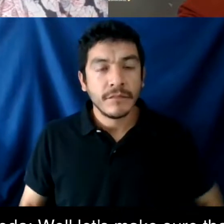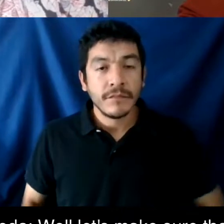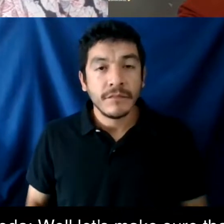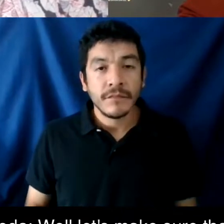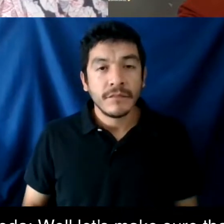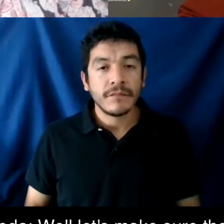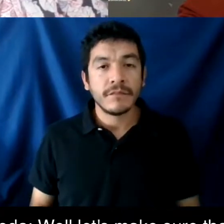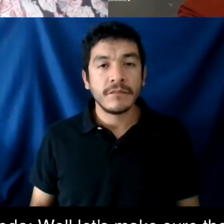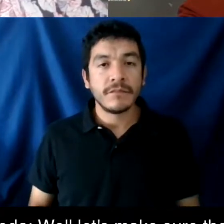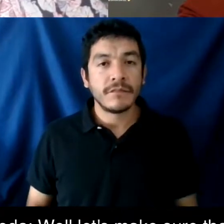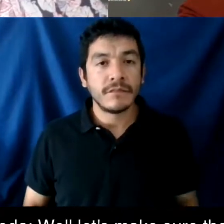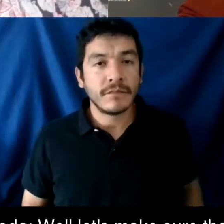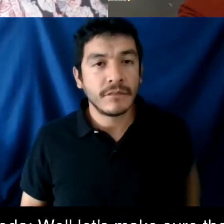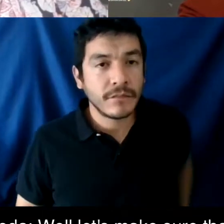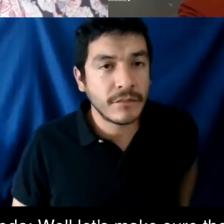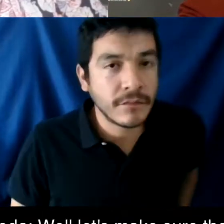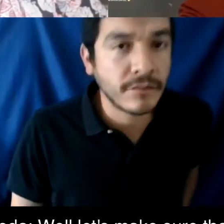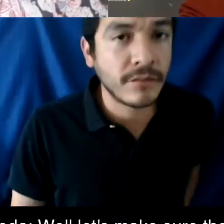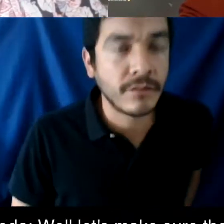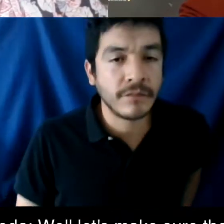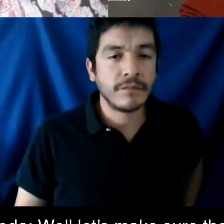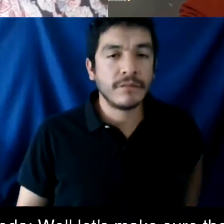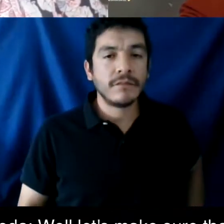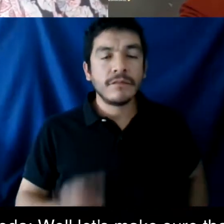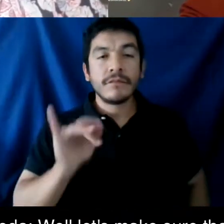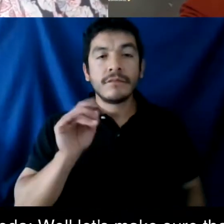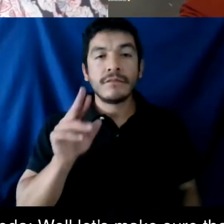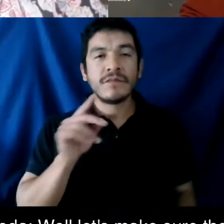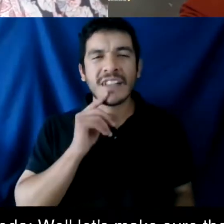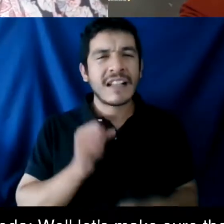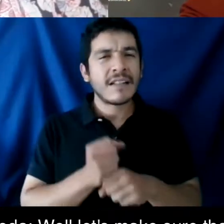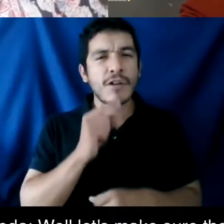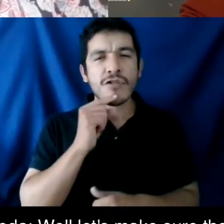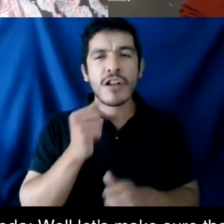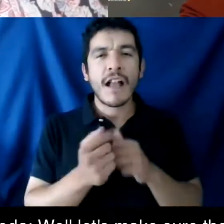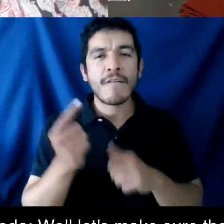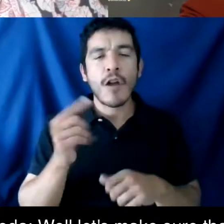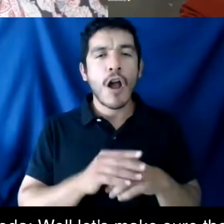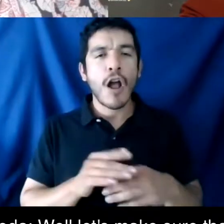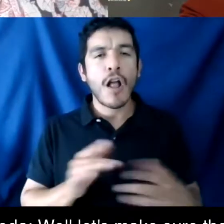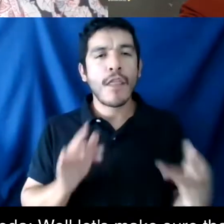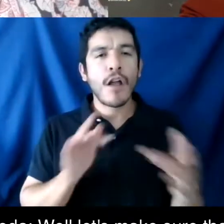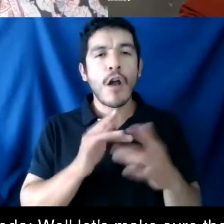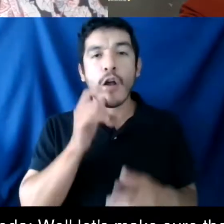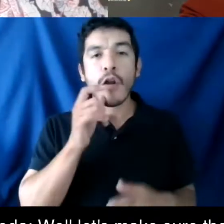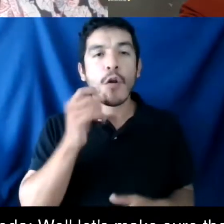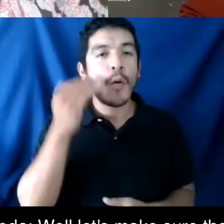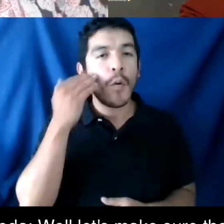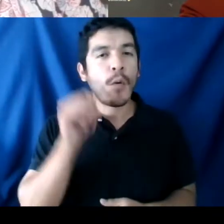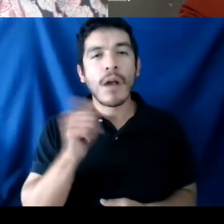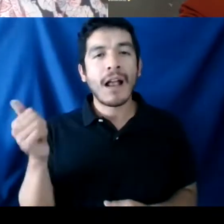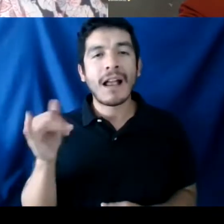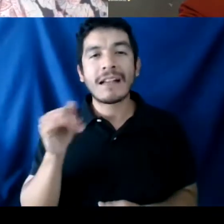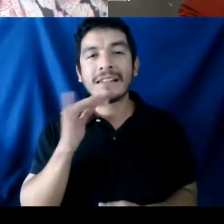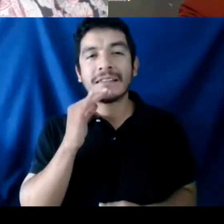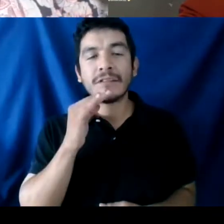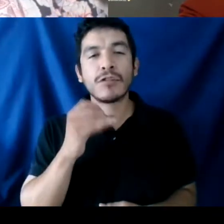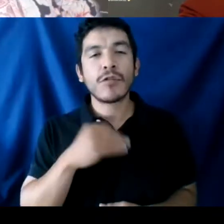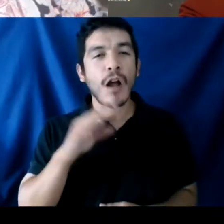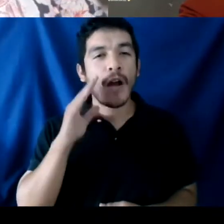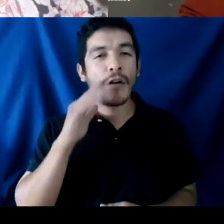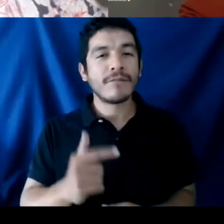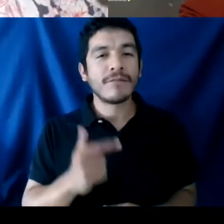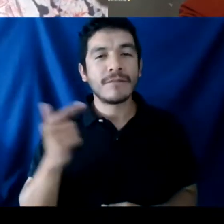Well, let's make sure that everybody on the call knows who else is speaking. So I would